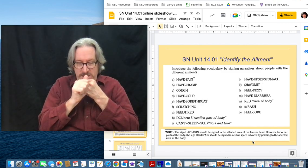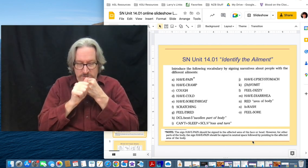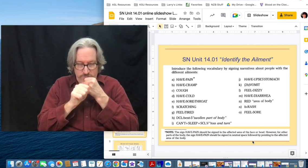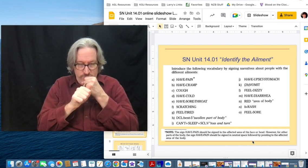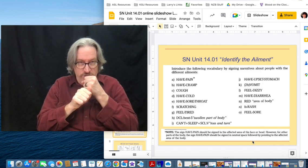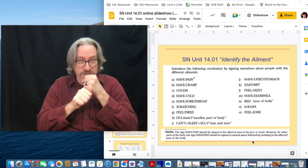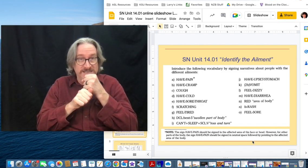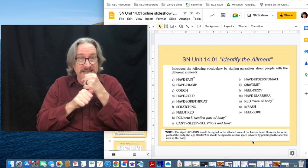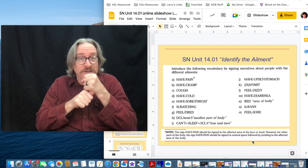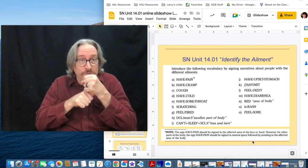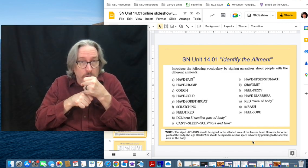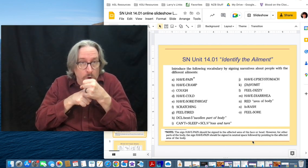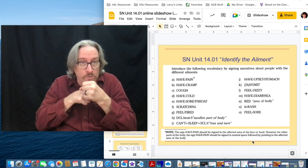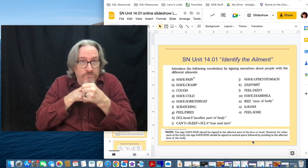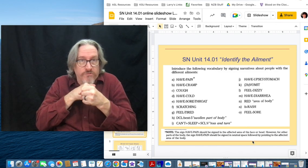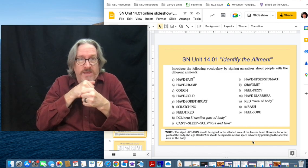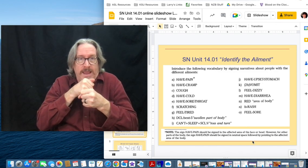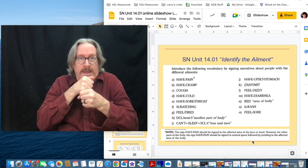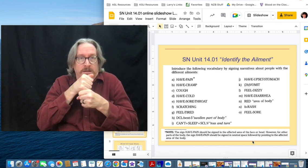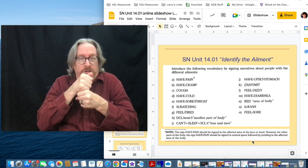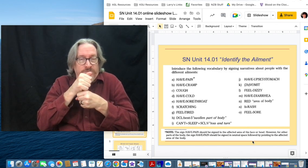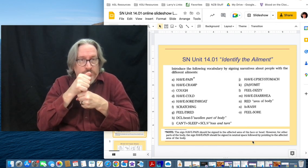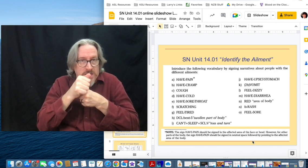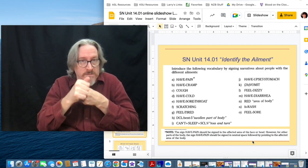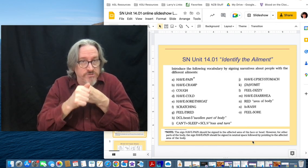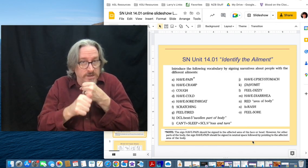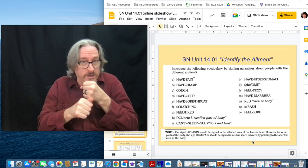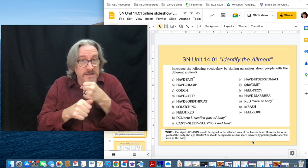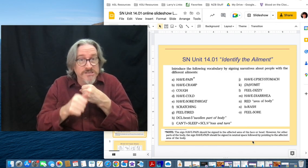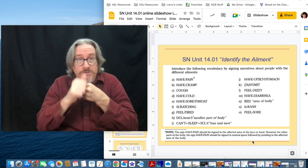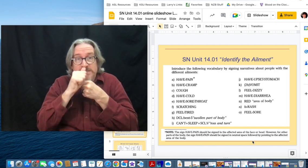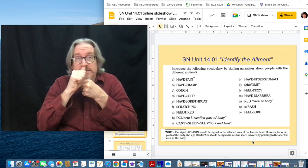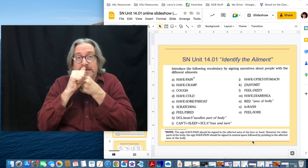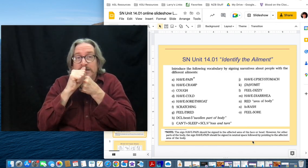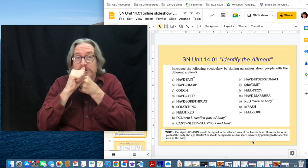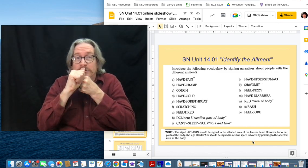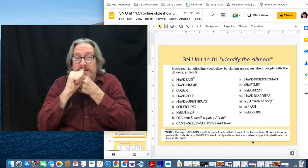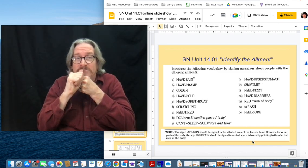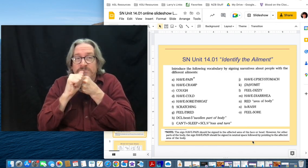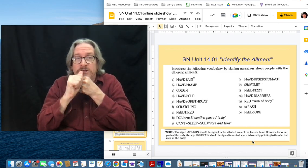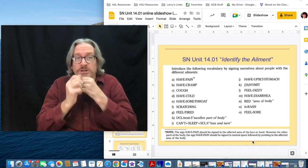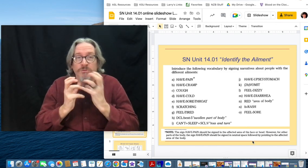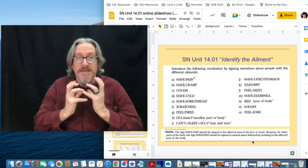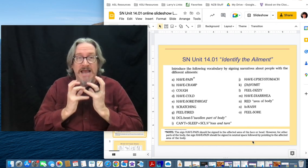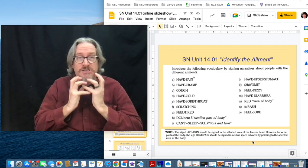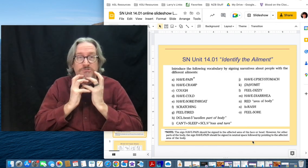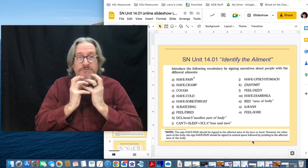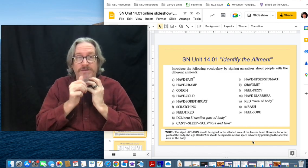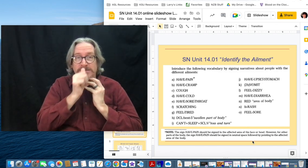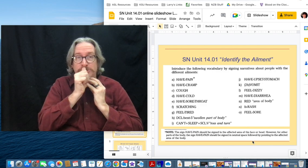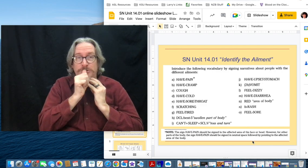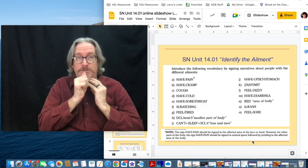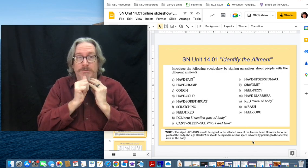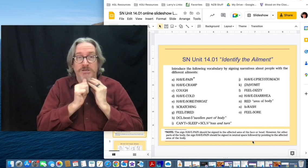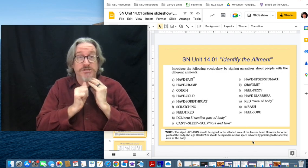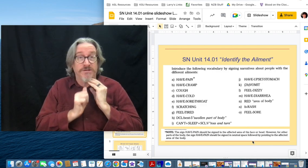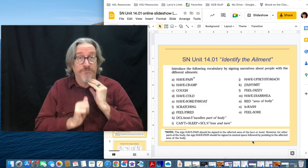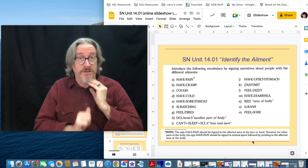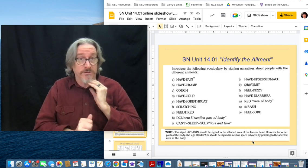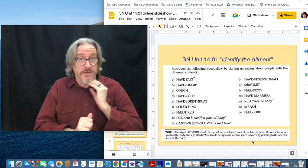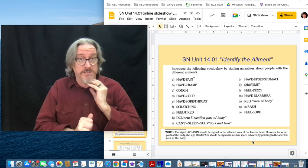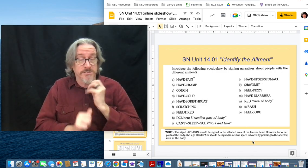down and continued over the hand a few times, right? So it's like you need extra face to show how